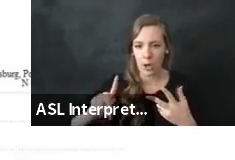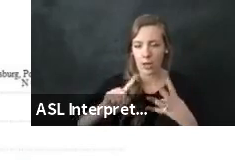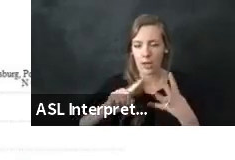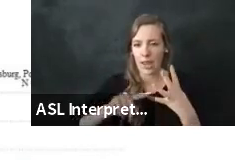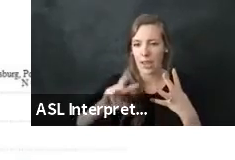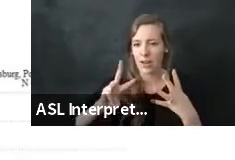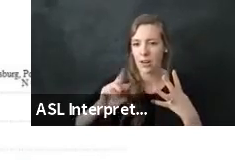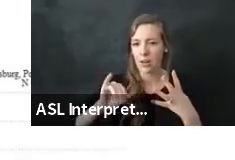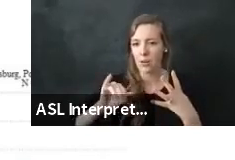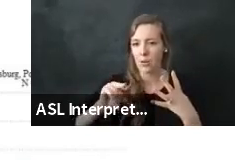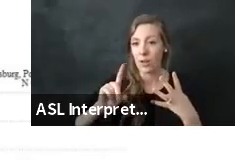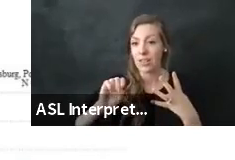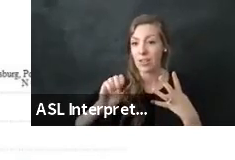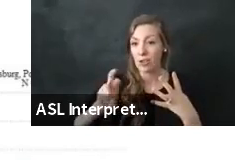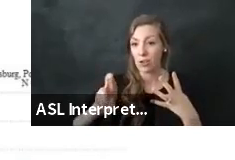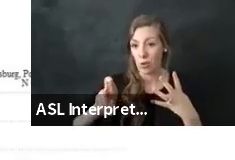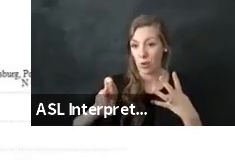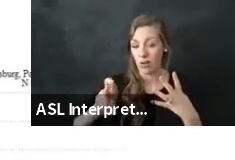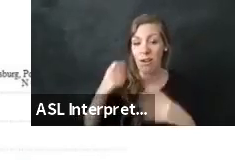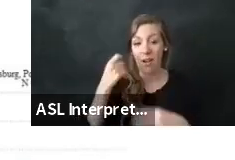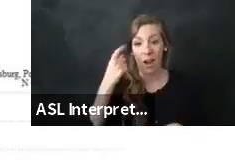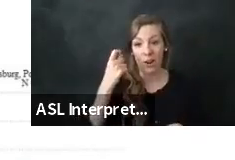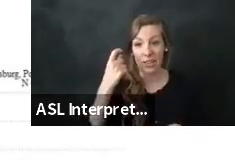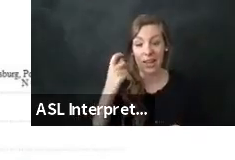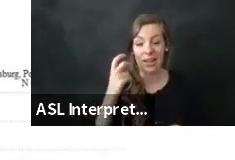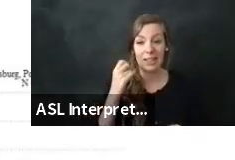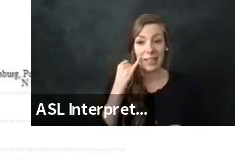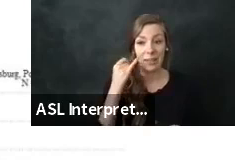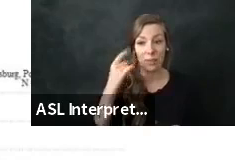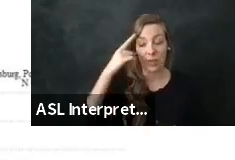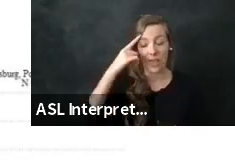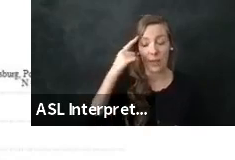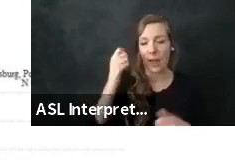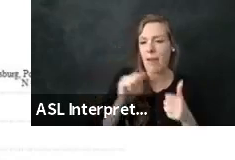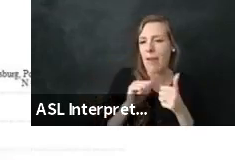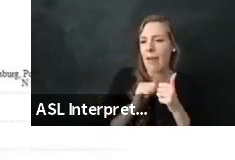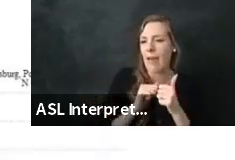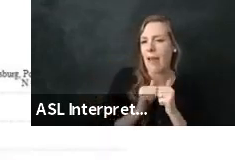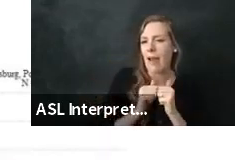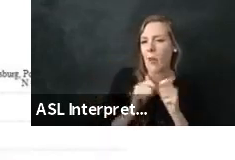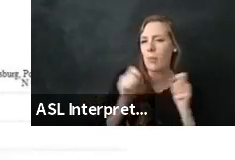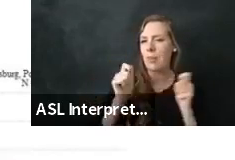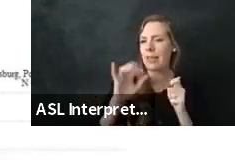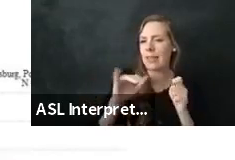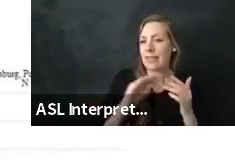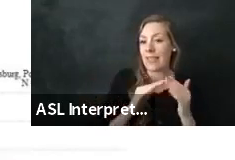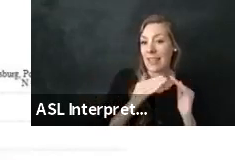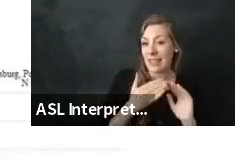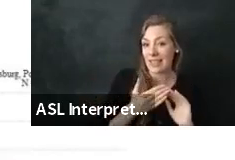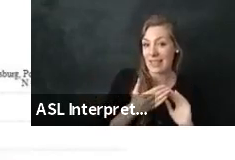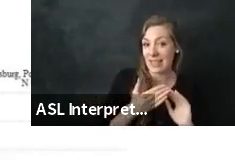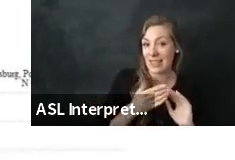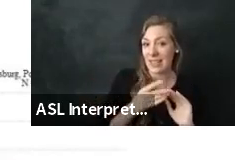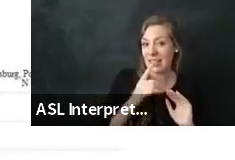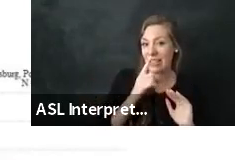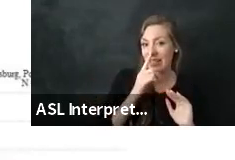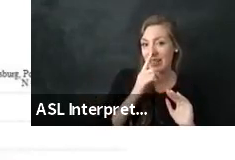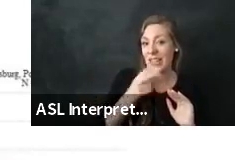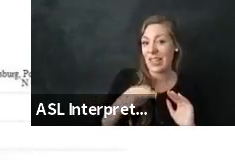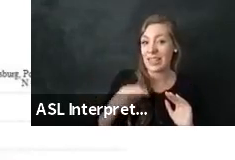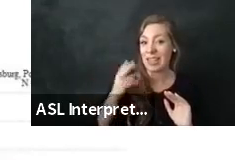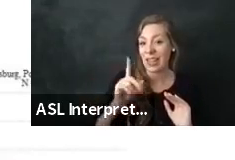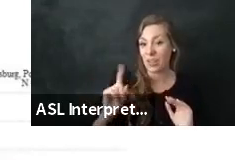in population size, we see that the weekly rate of new cases per 100,000 is currently highest